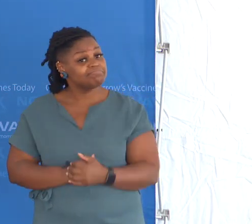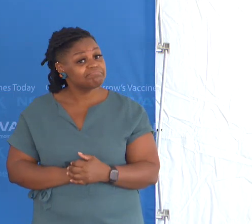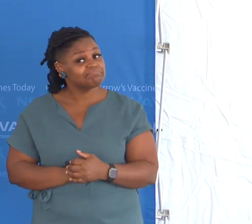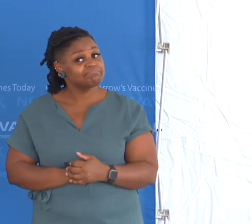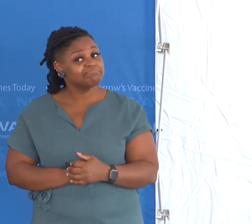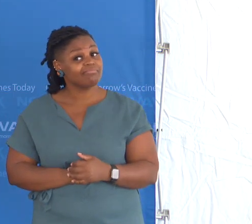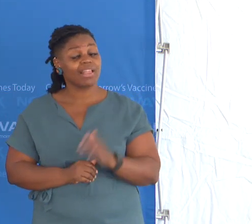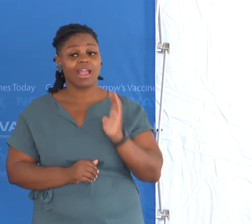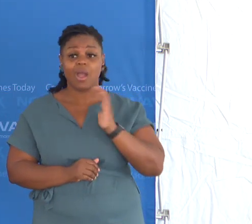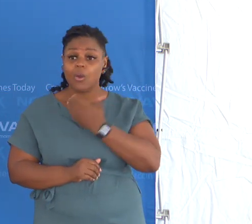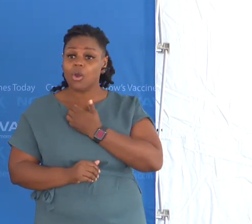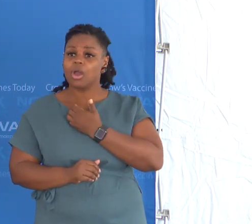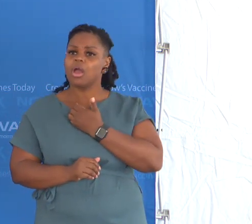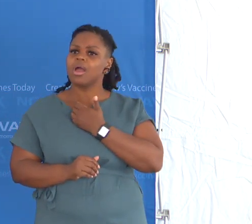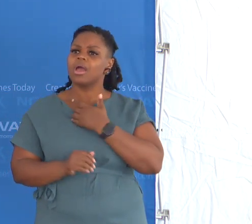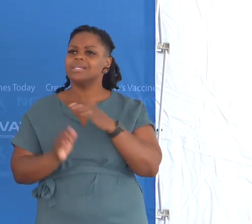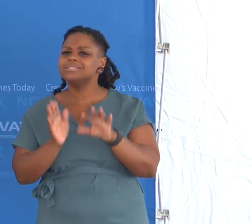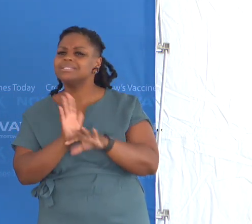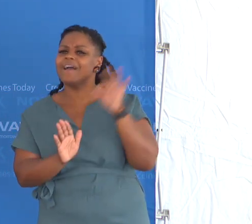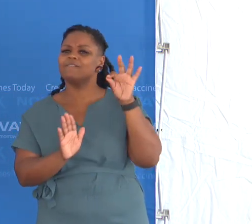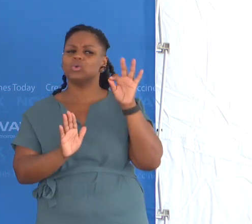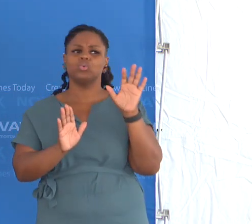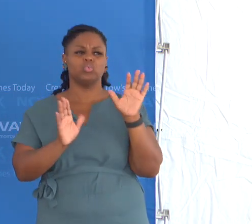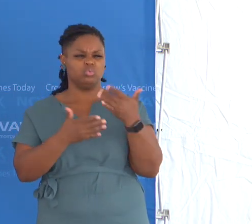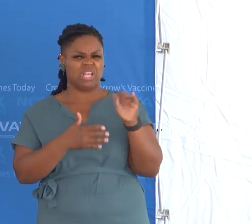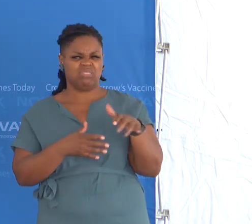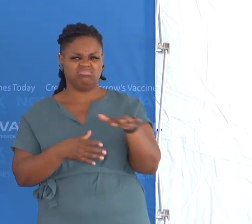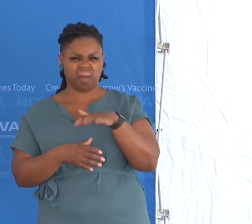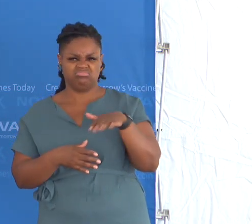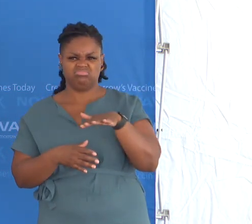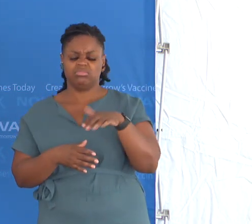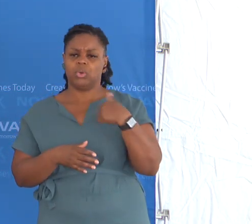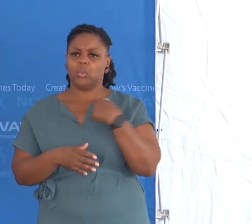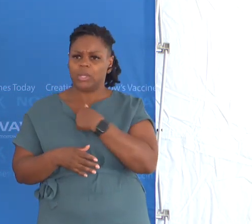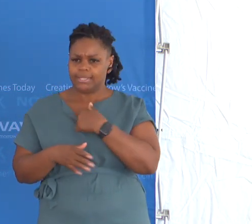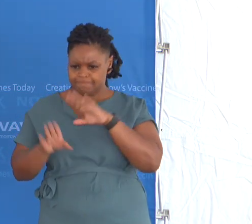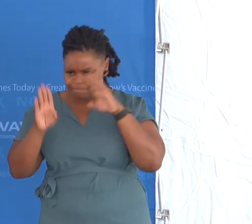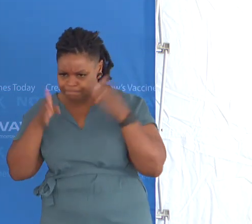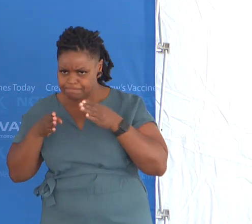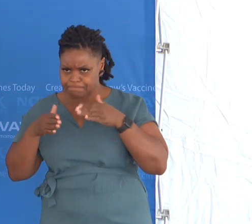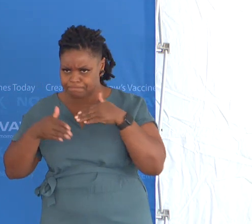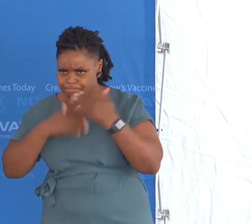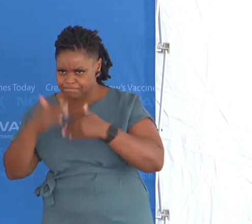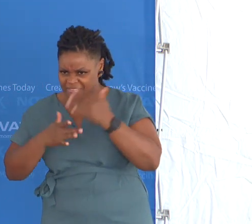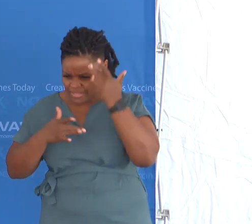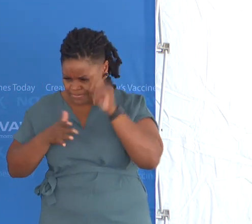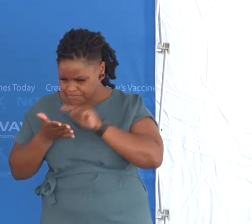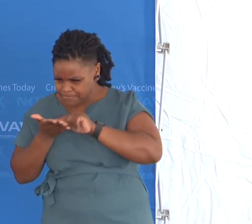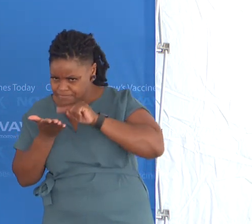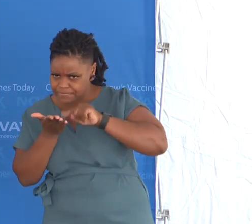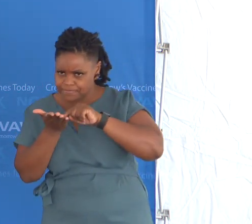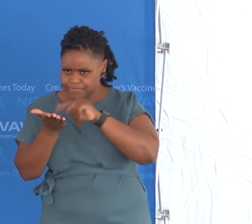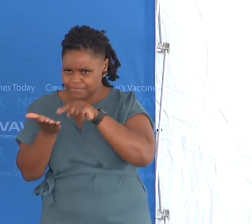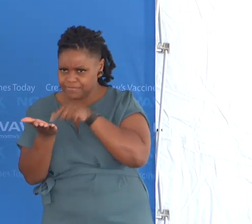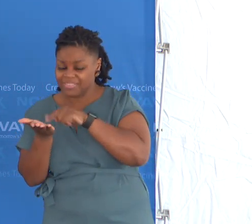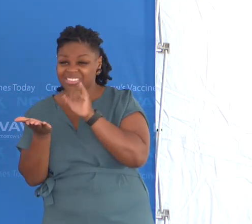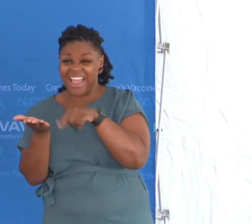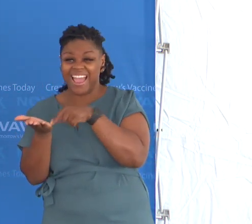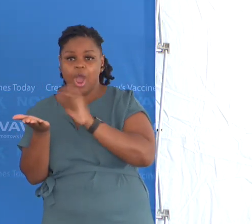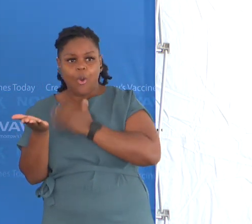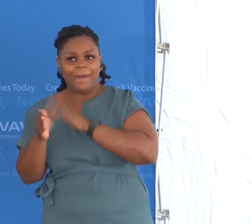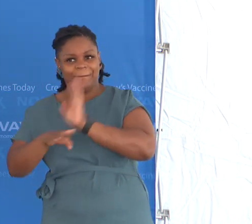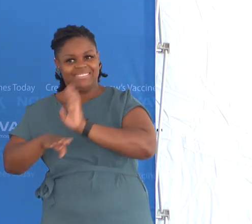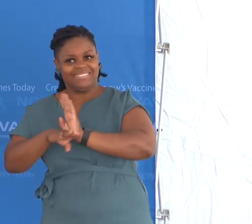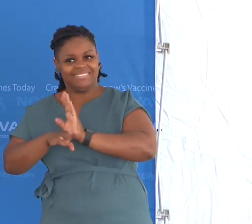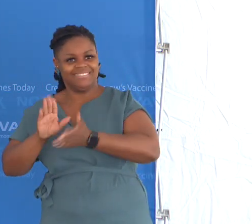we pay attention to what viruses are circulating. In fact, in part because we're in the flu business, and there's new flu strains